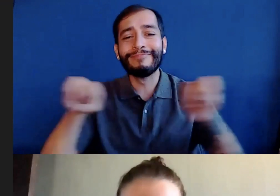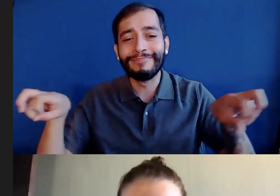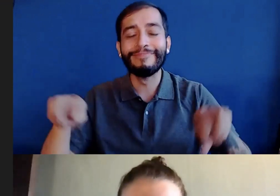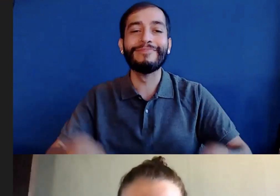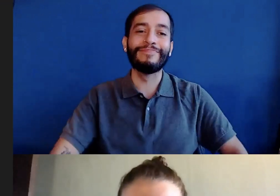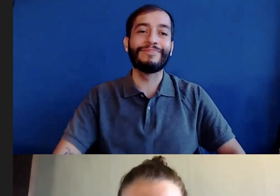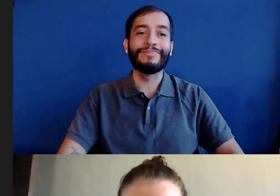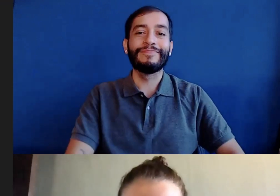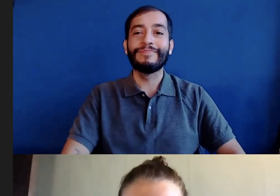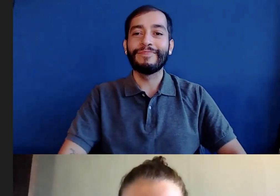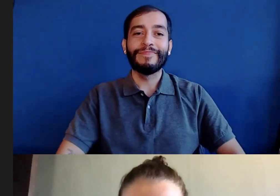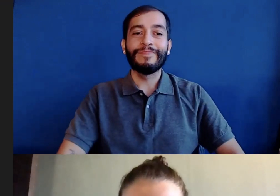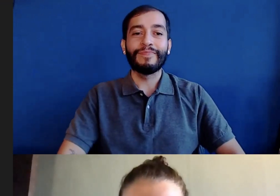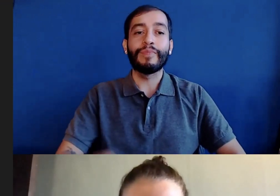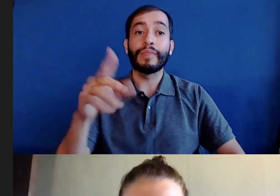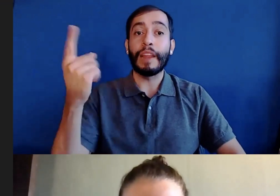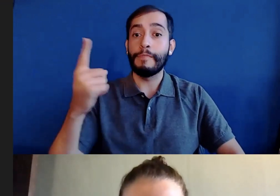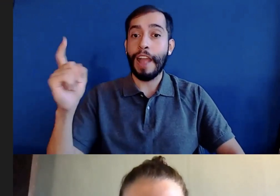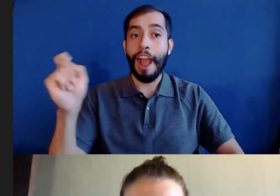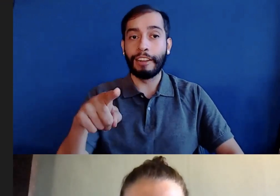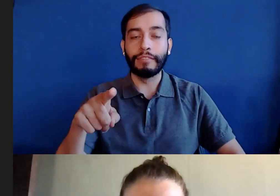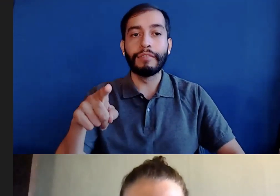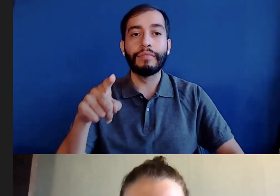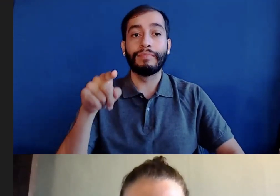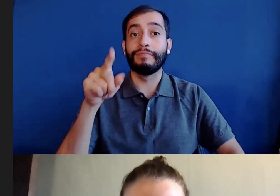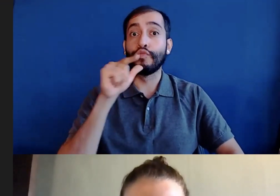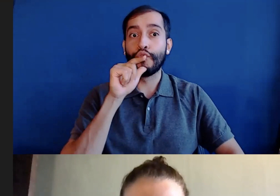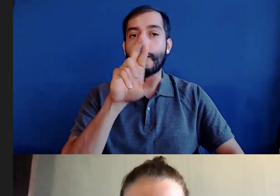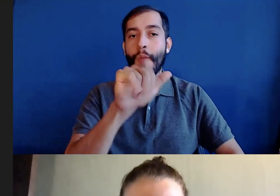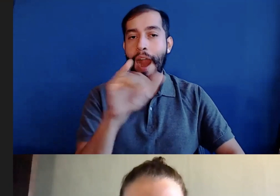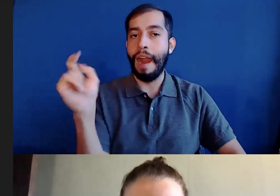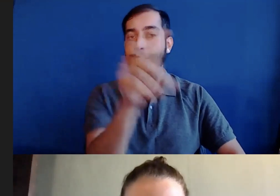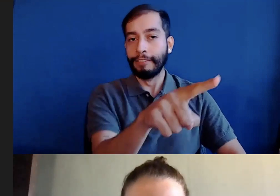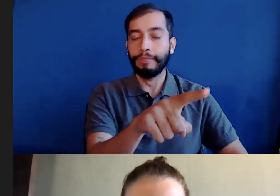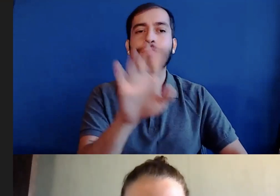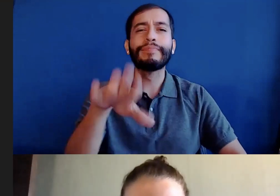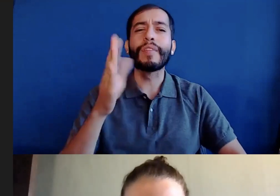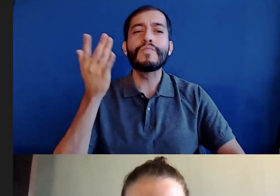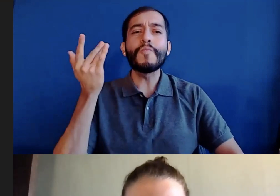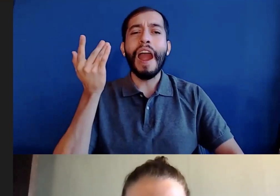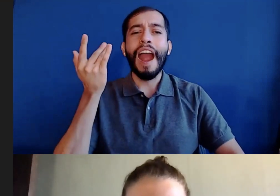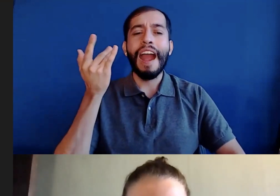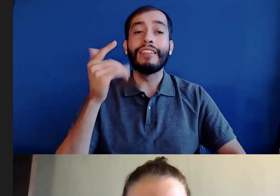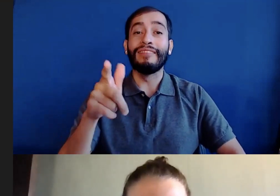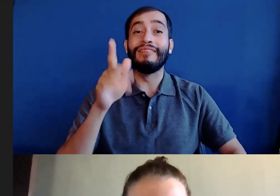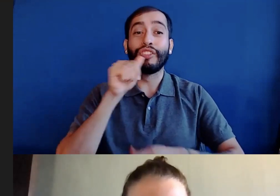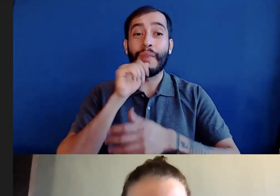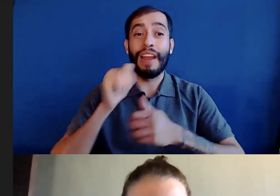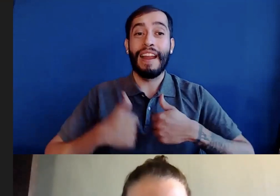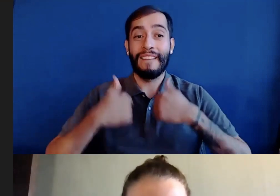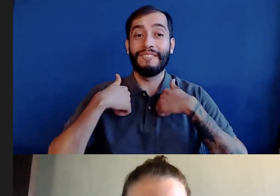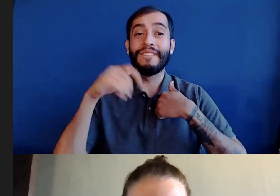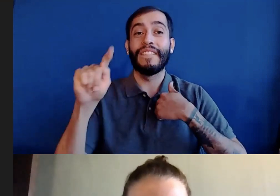Somebody asked, this question would be for Ray. Why didn't the audio description on Secret Lives of Tom Lightfoot mention the visible